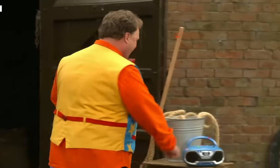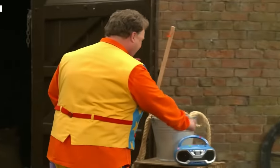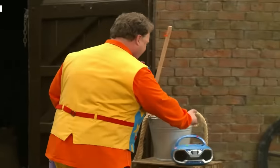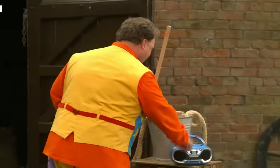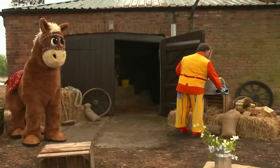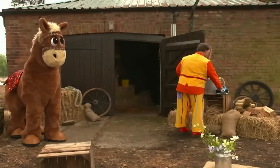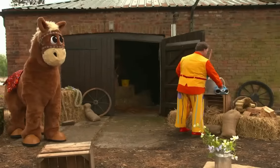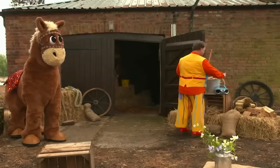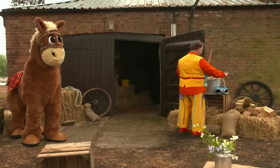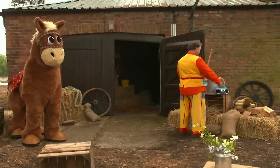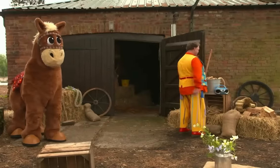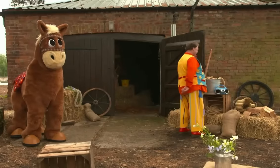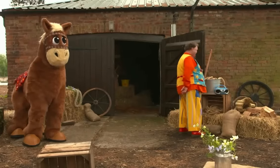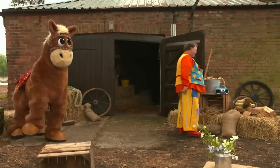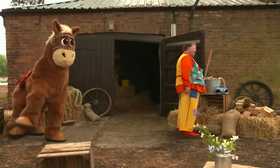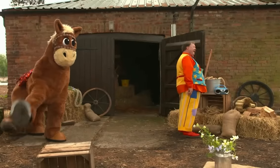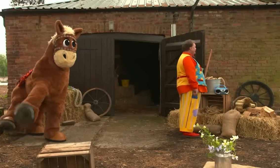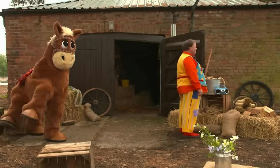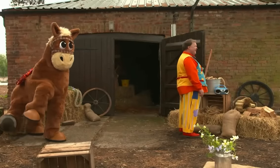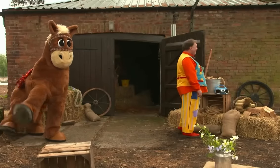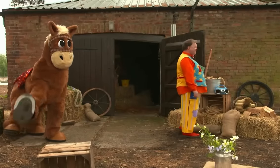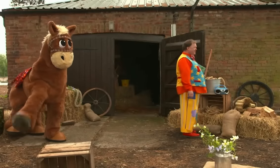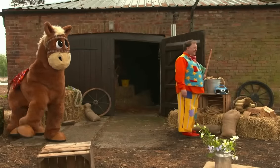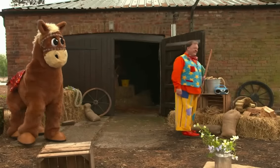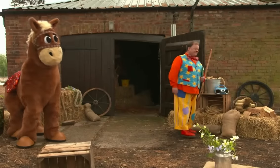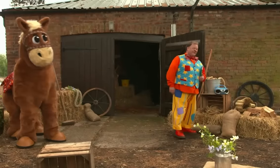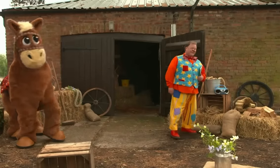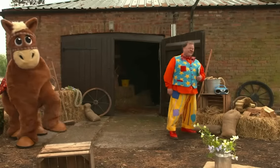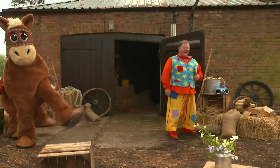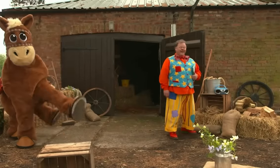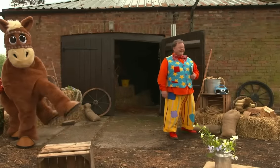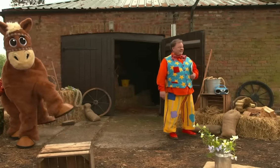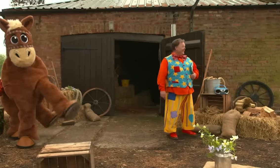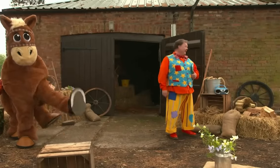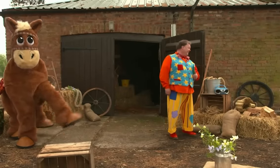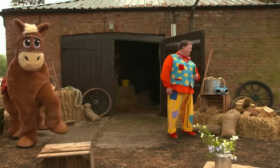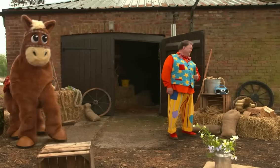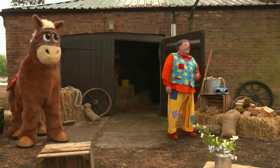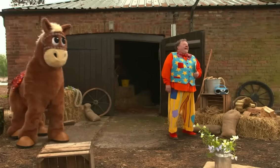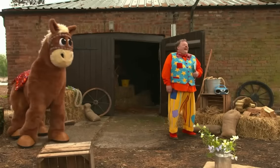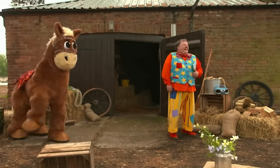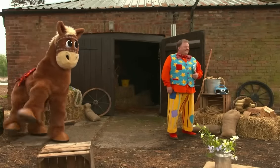Hoi. I still don't think Spotty's going to